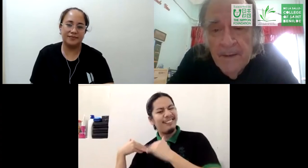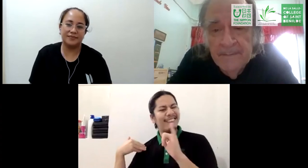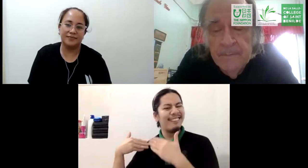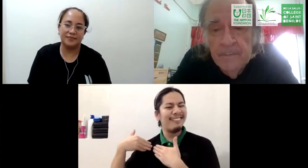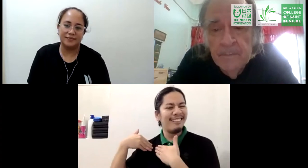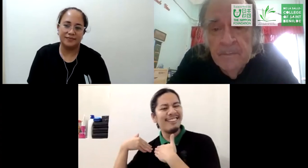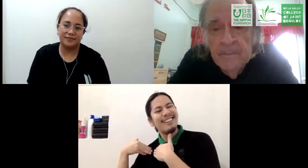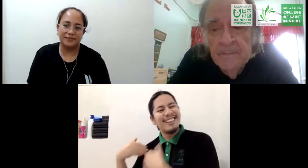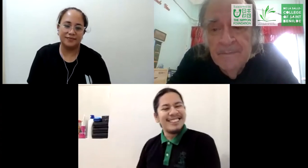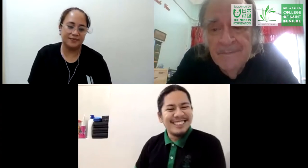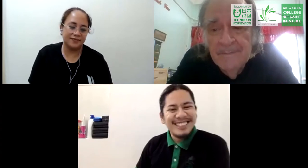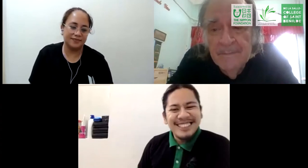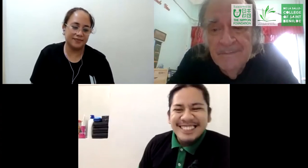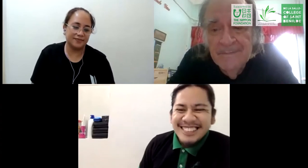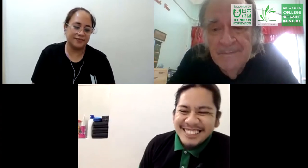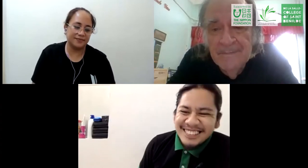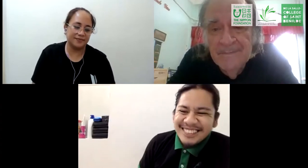before we, have the final